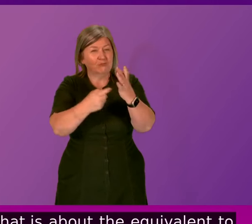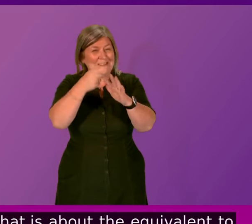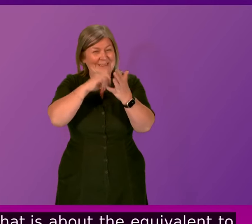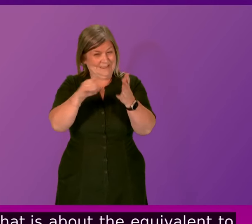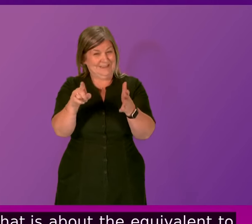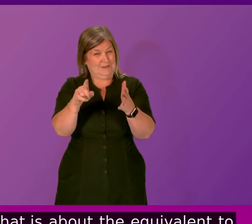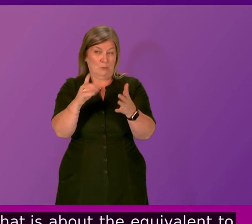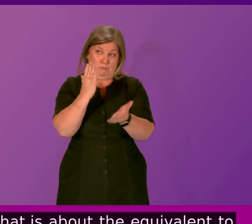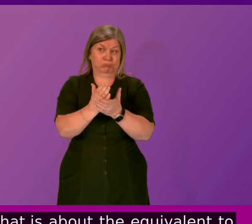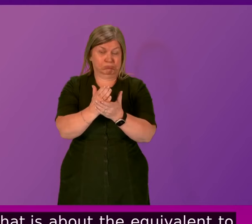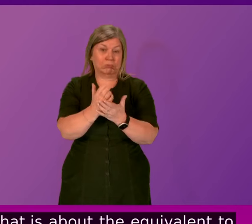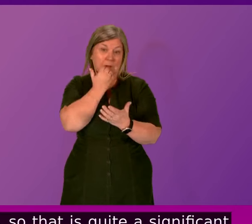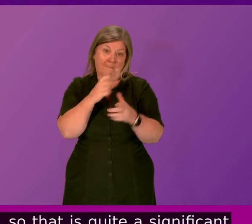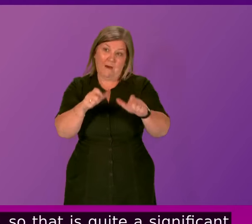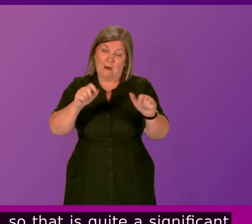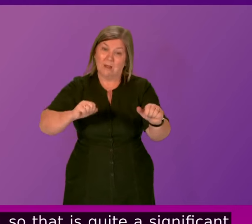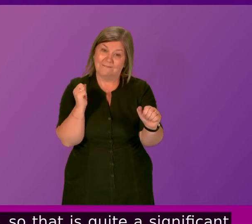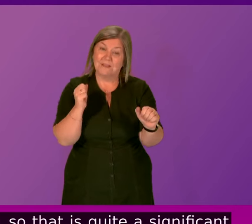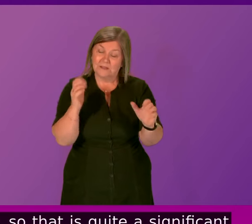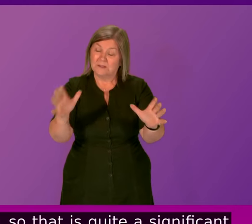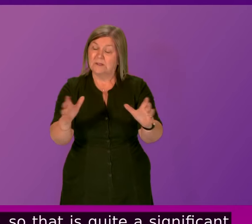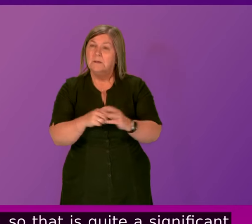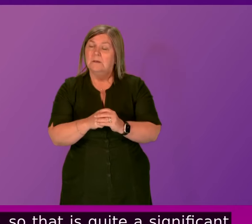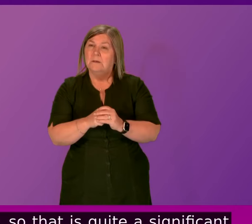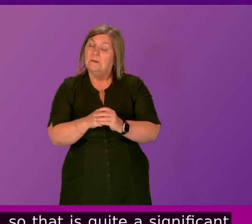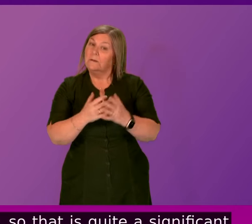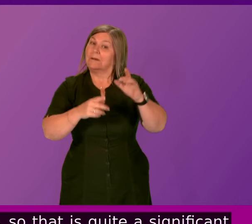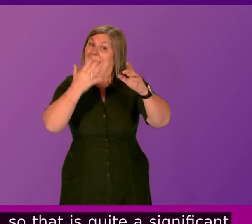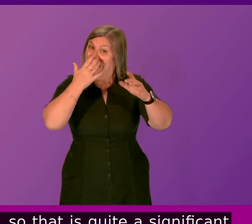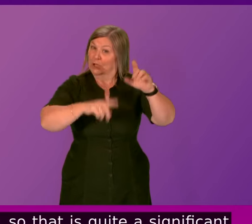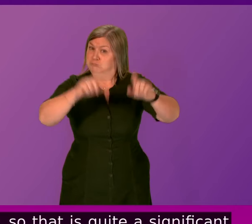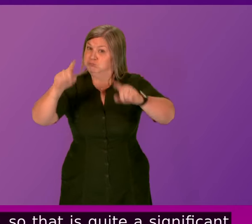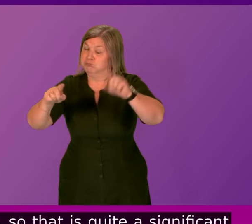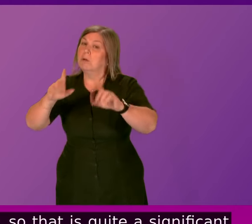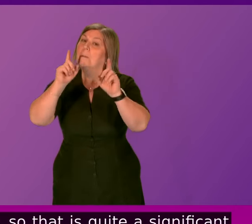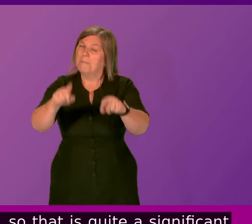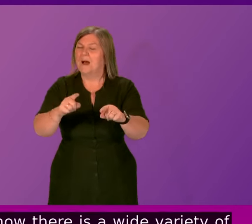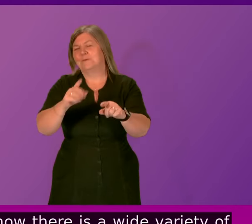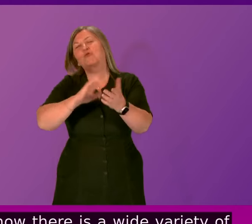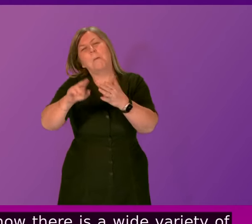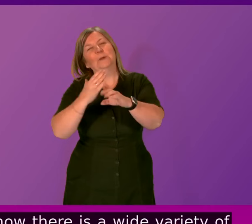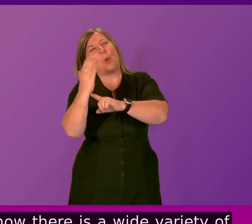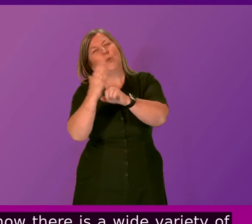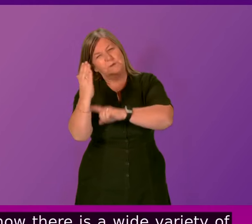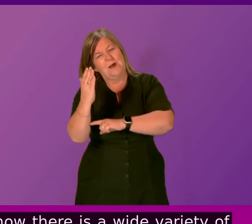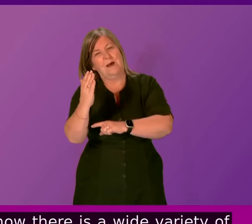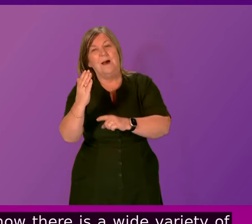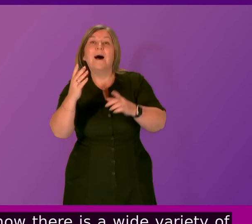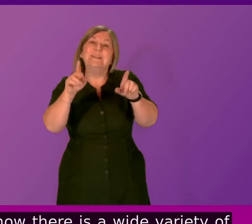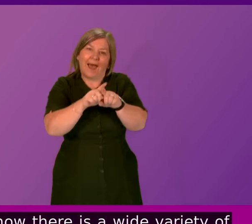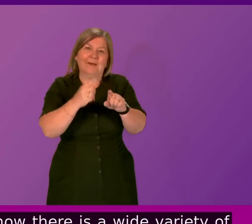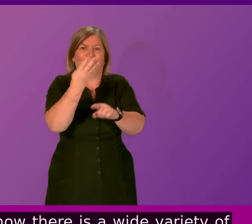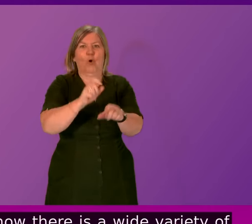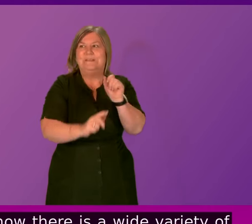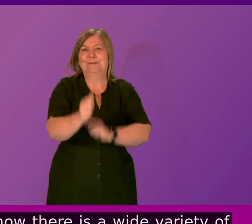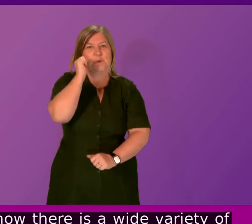amount living in Scotland. Now, there's a wide variety of ages, but it is more common in older people, like the lady that I met